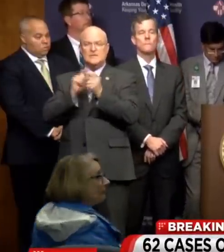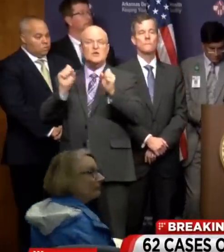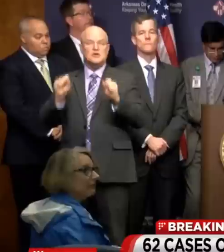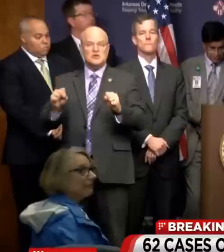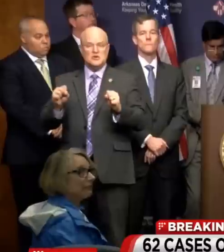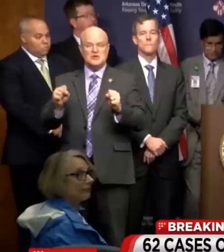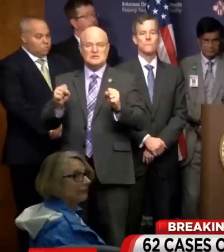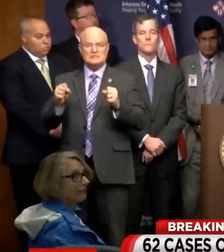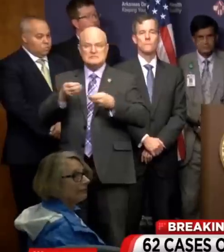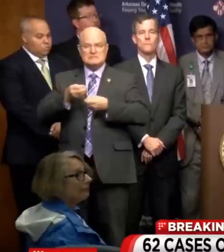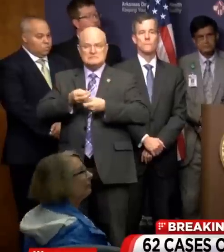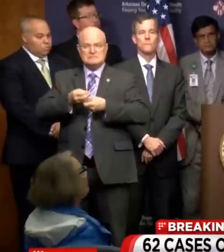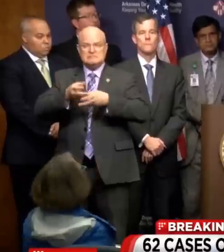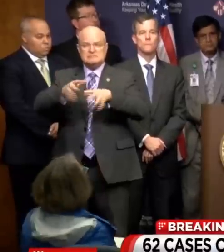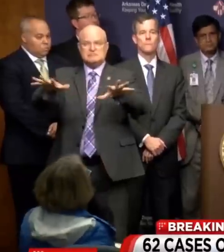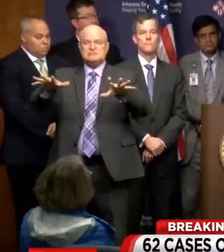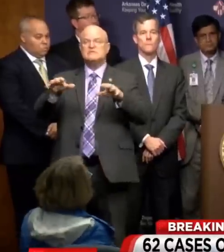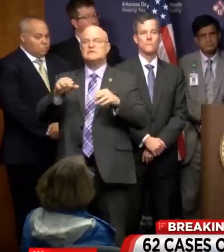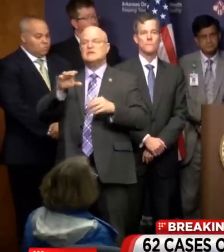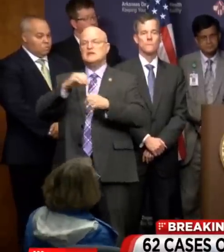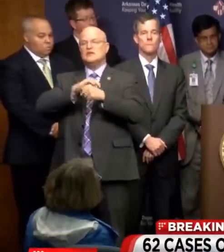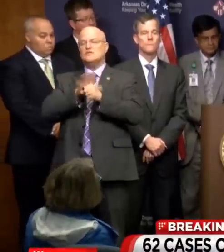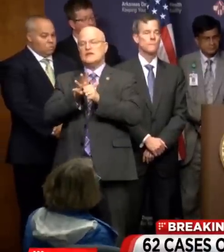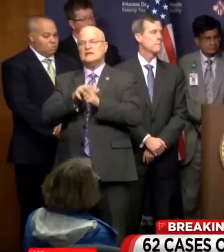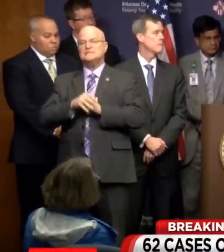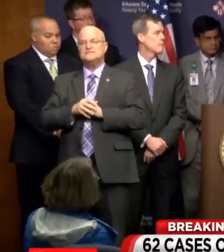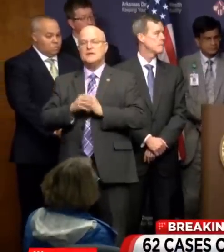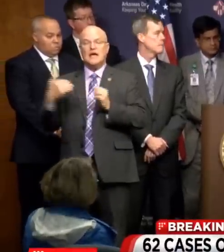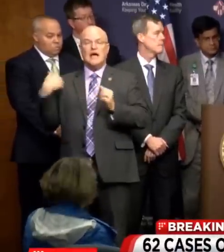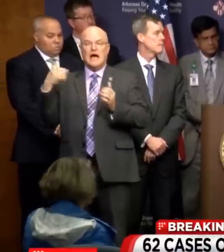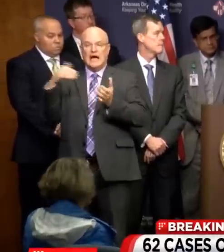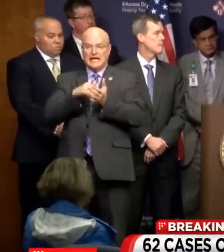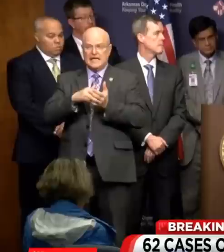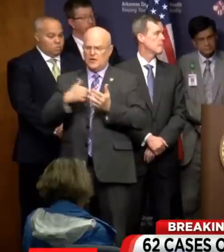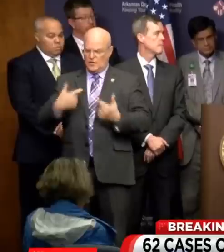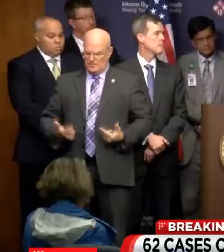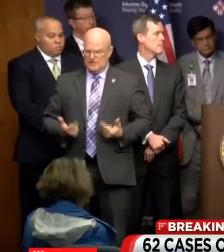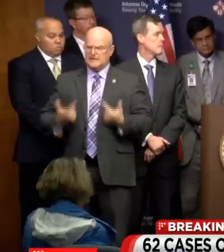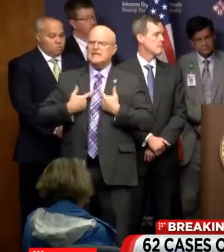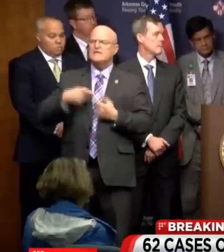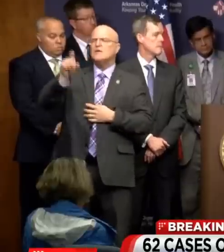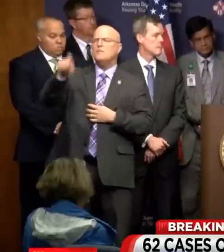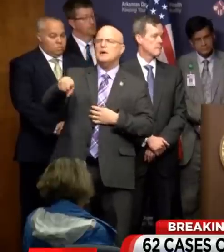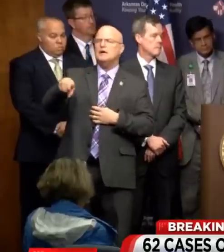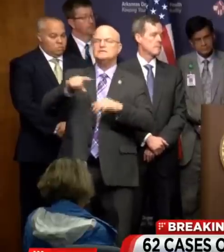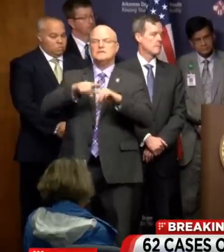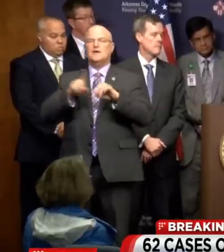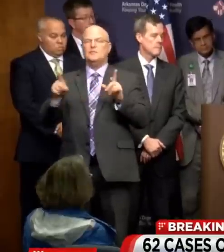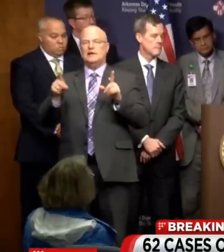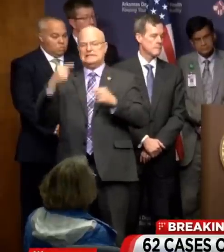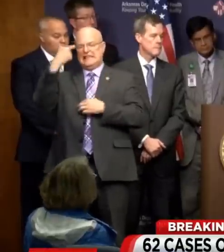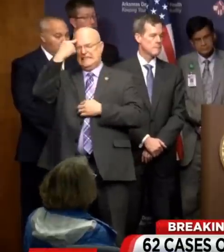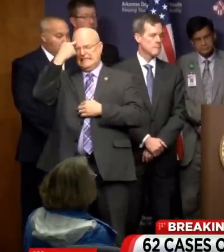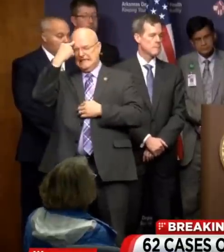could facilitate the spread of COVID-19. Again, we have to live our lives, but we need to be very mindful